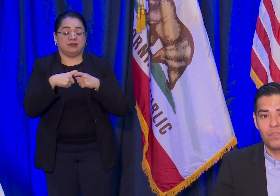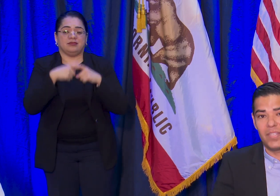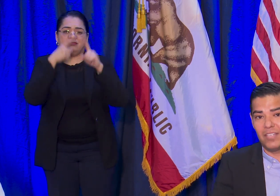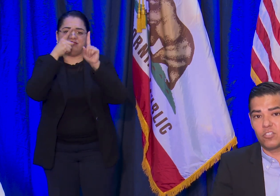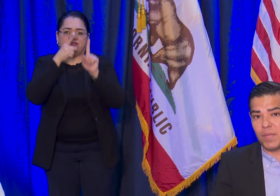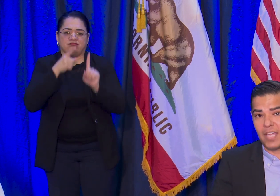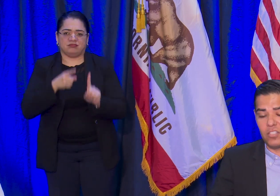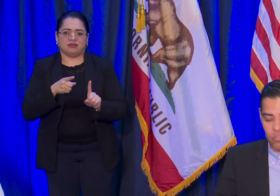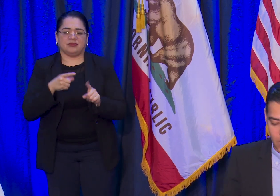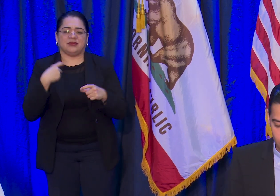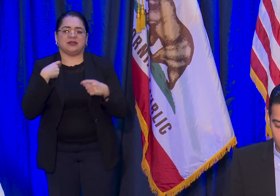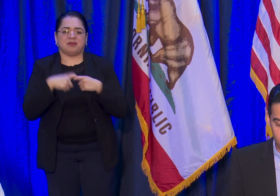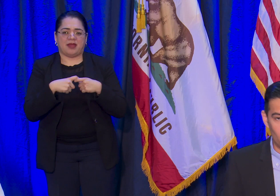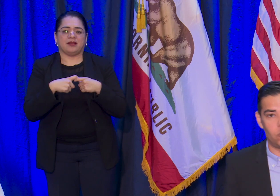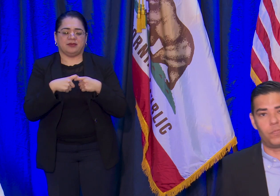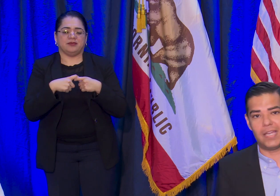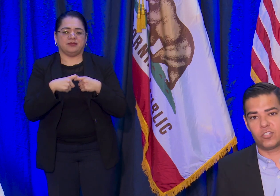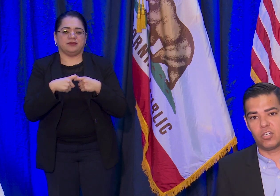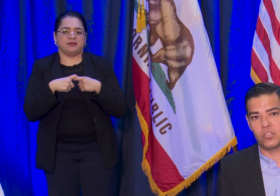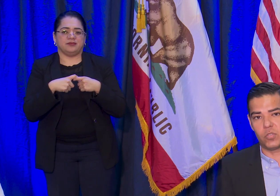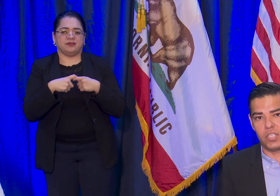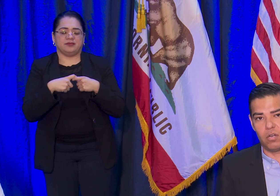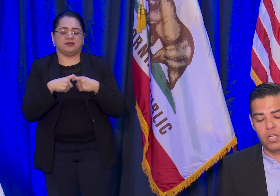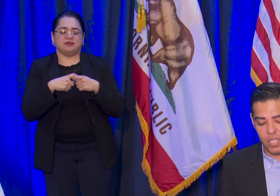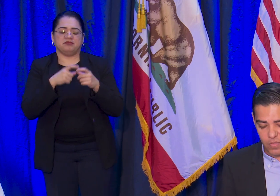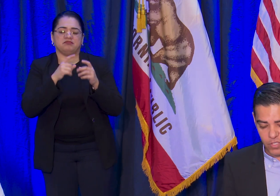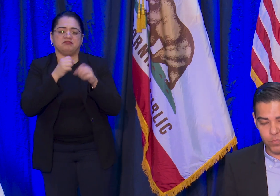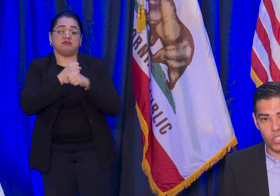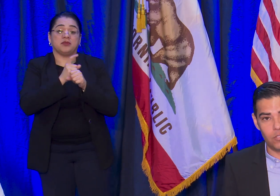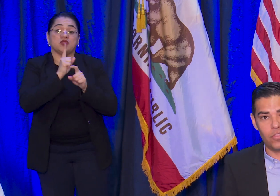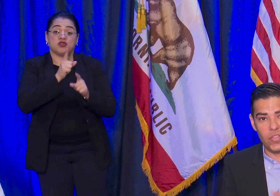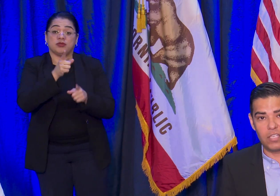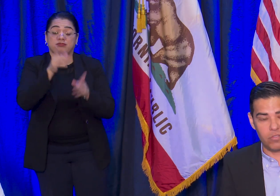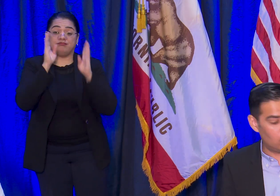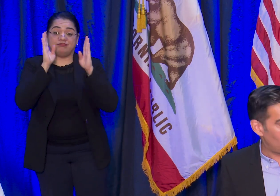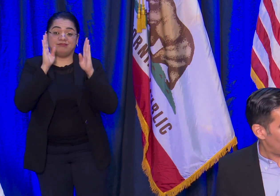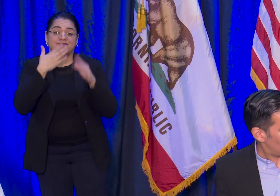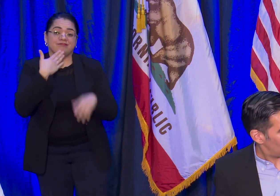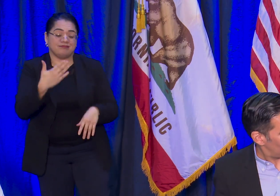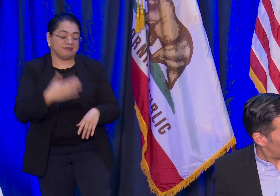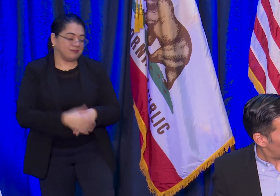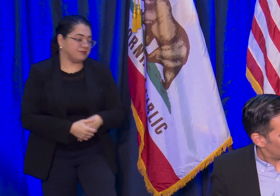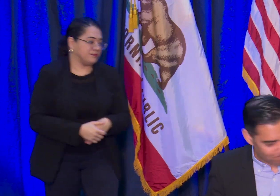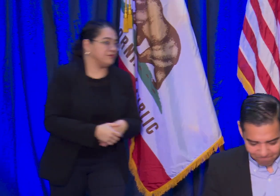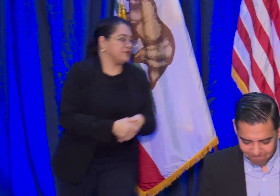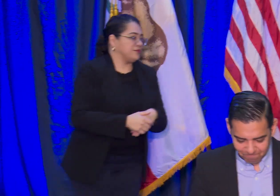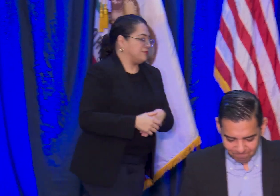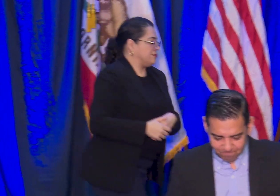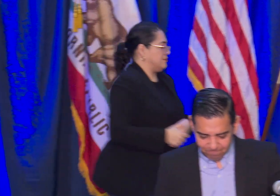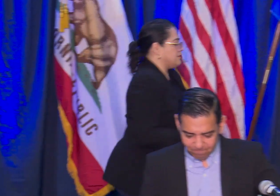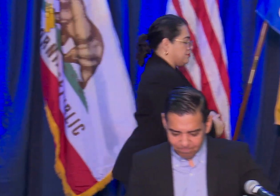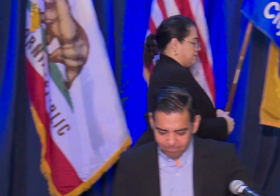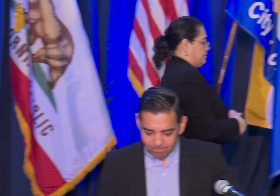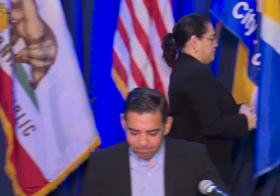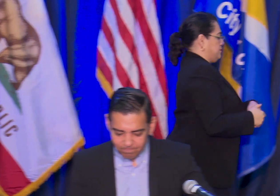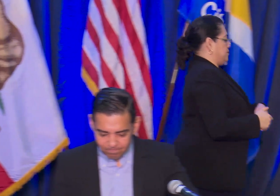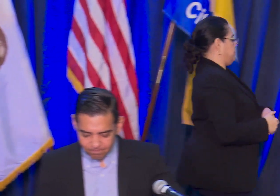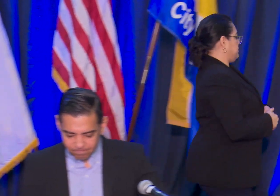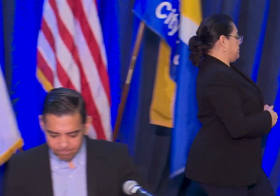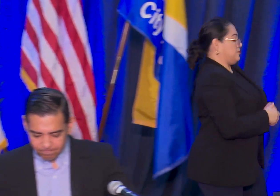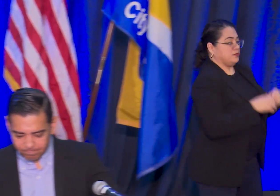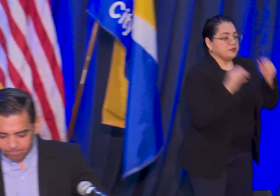us in Spanish so that folks in Spanish can also hear these points. And thank you very much, Leslie. Muy buenas